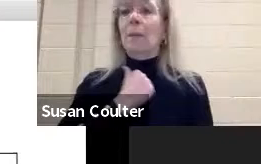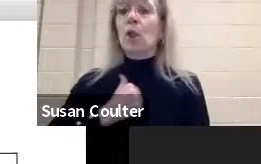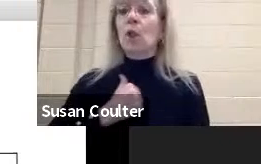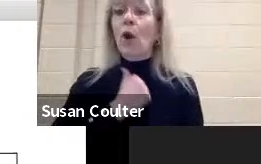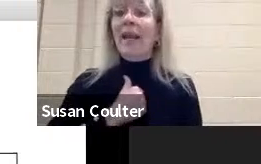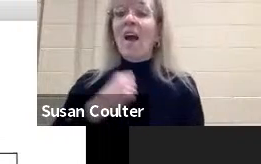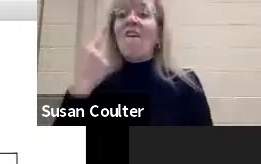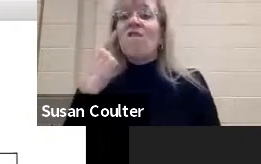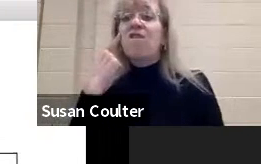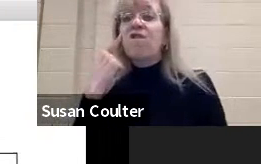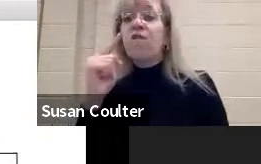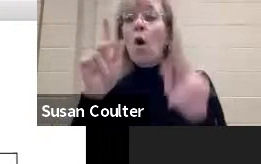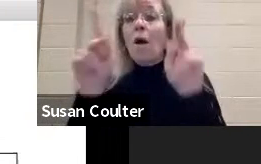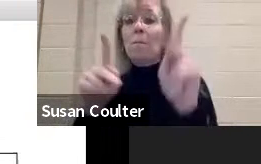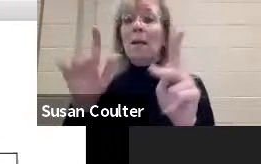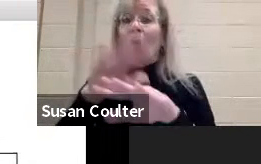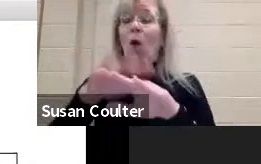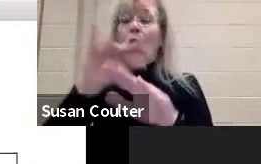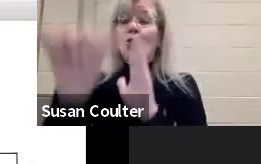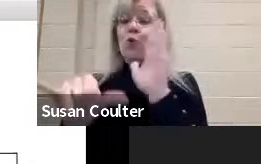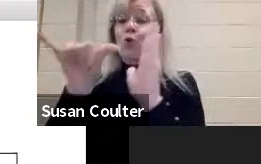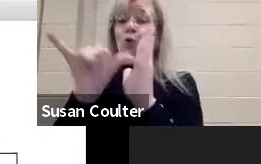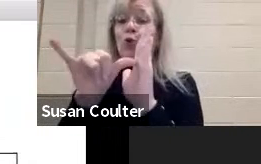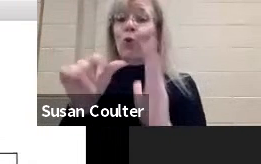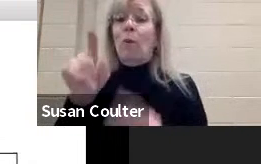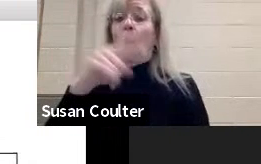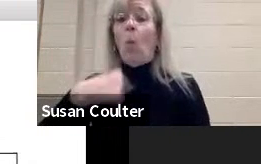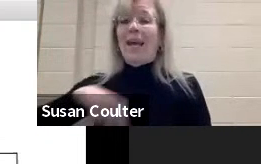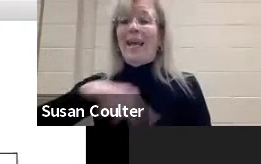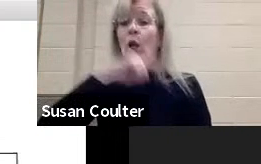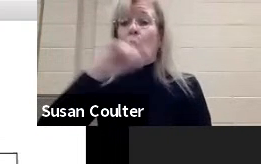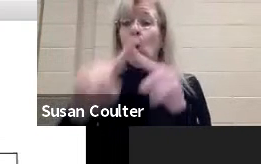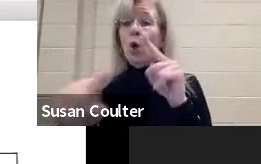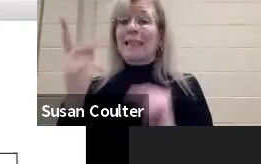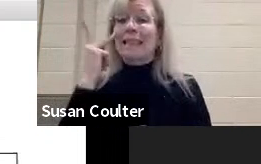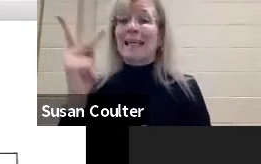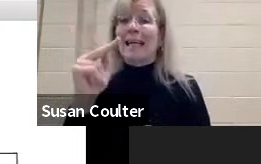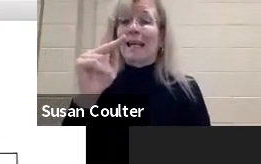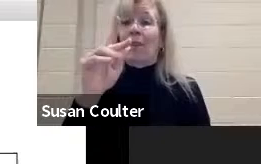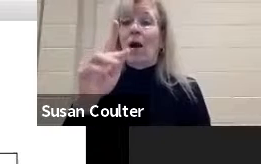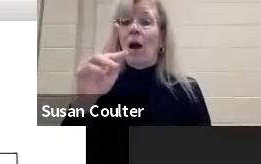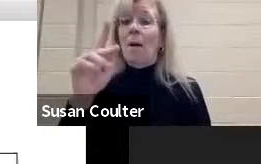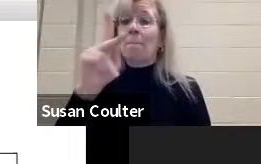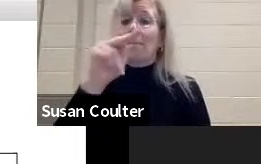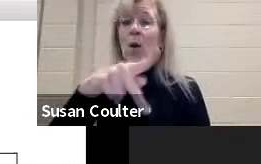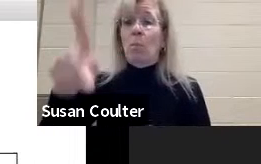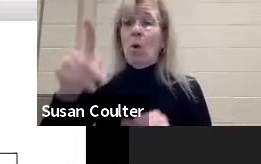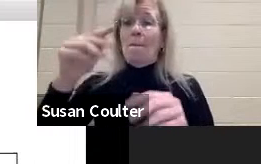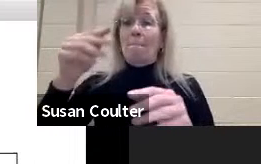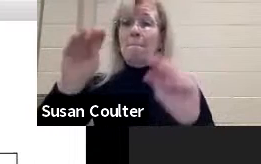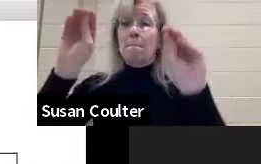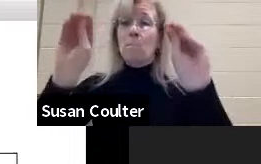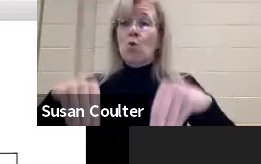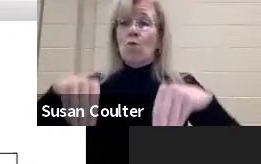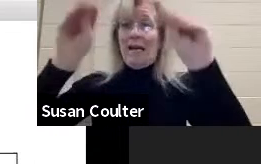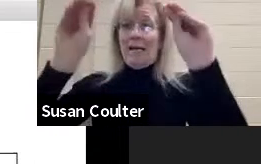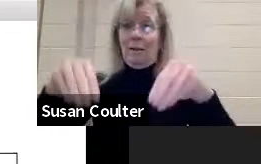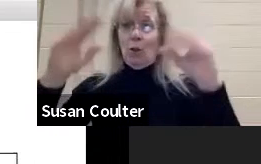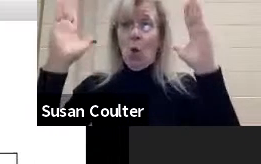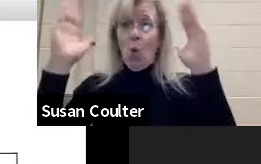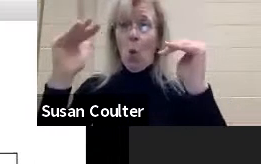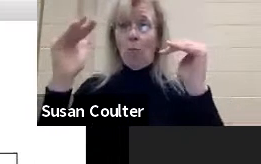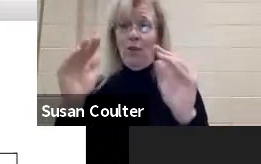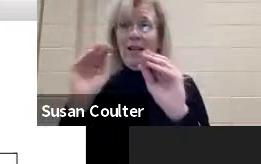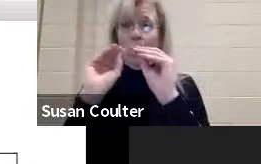Okay, I'm sorry. For the people on YouTube, we couldn't see the PowerPoint